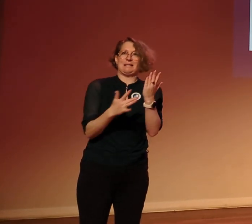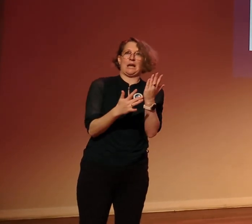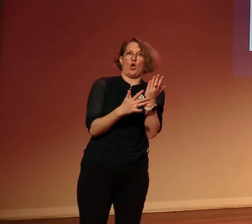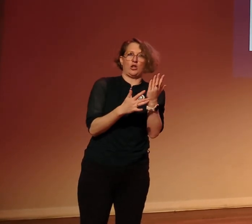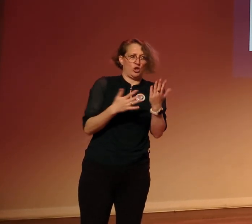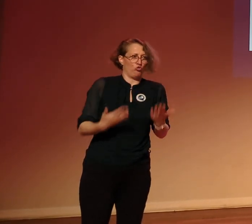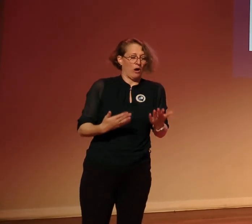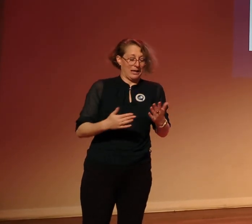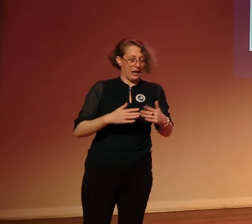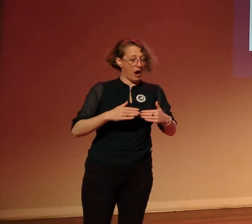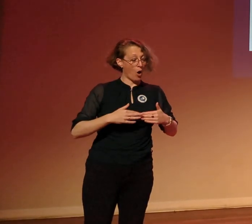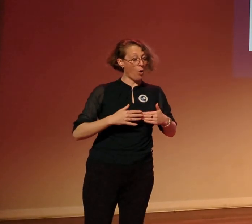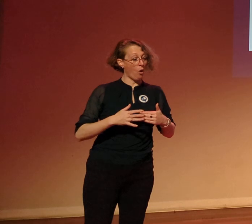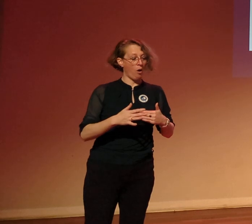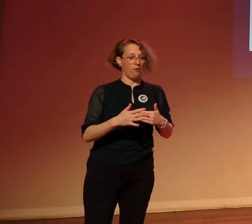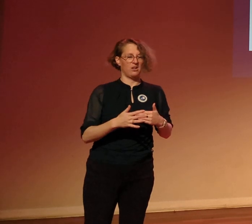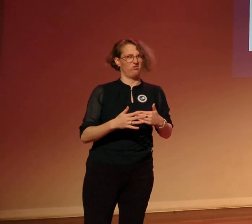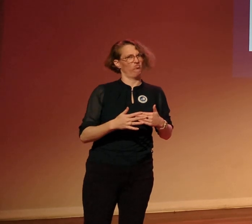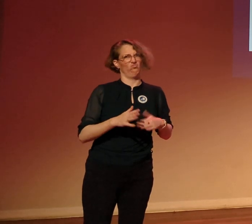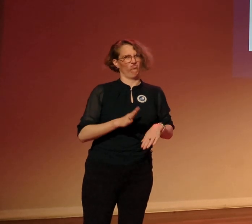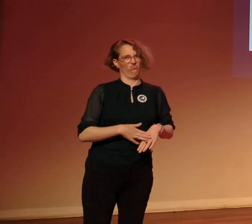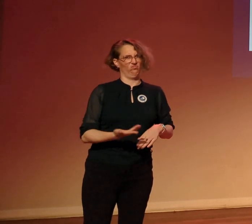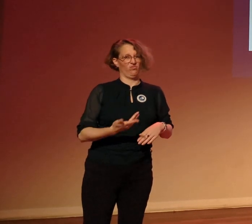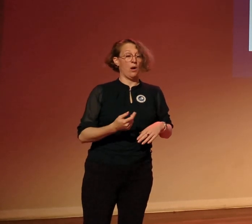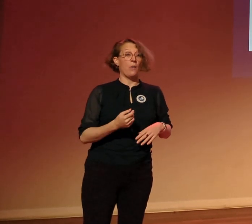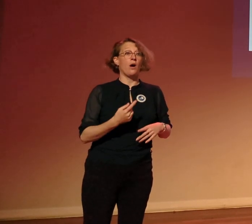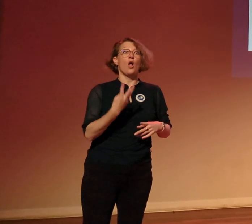right now, but where it will be in 3 months.